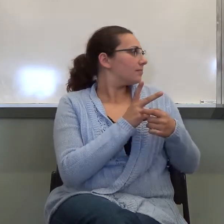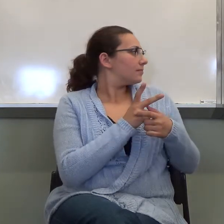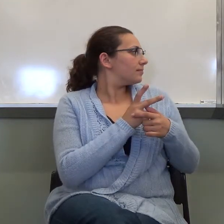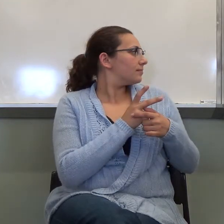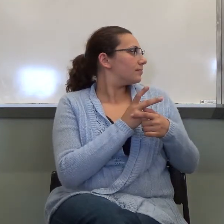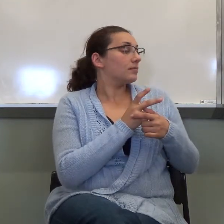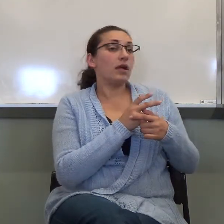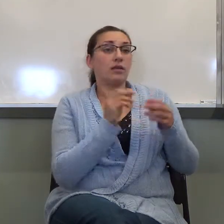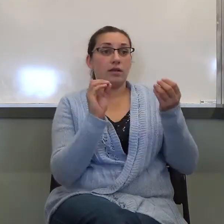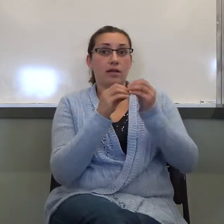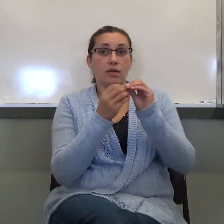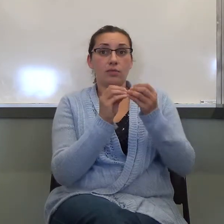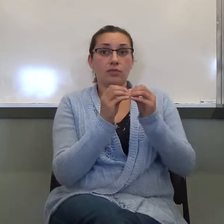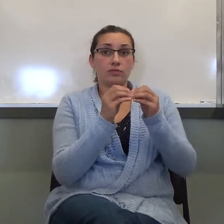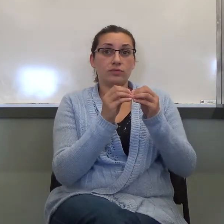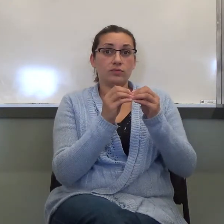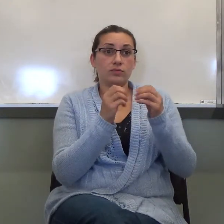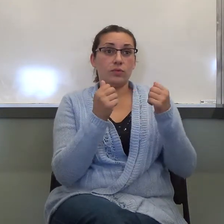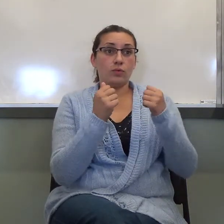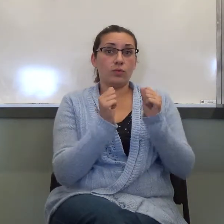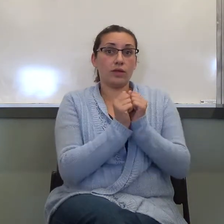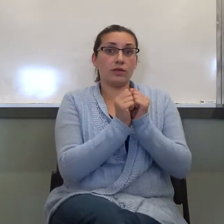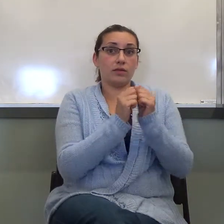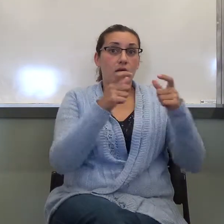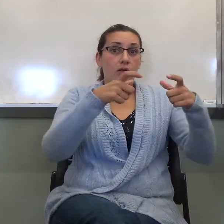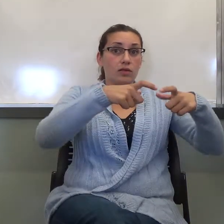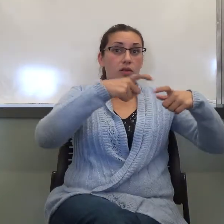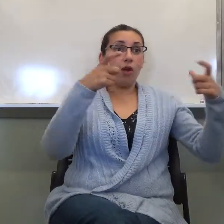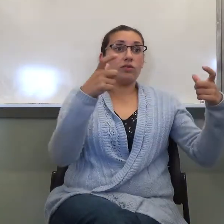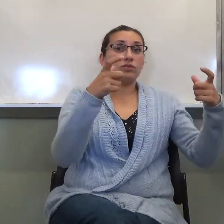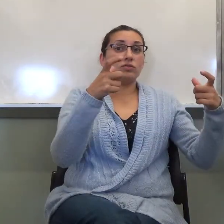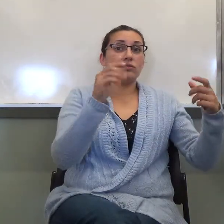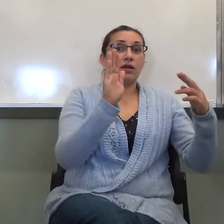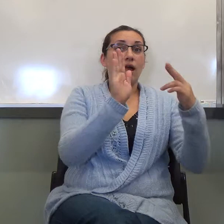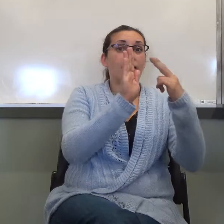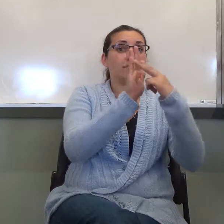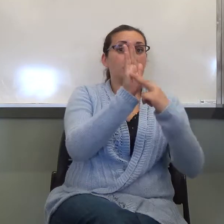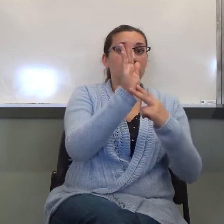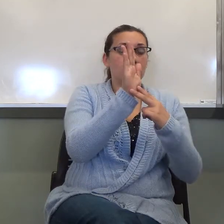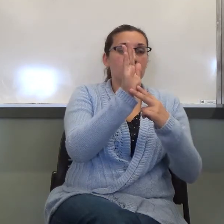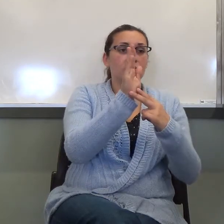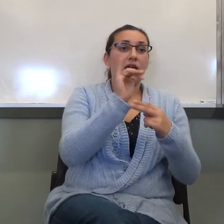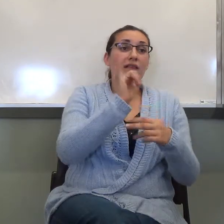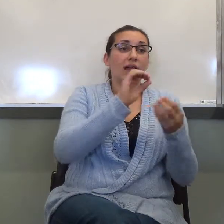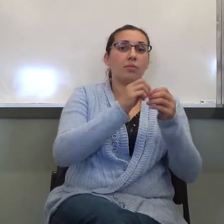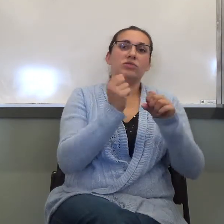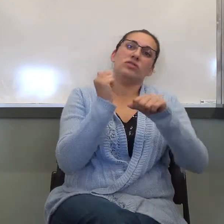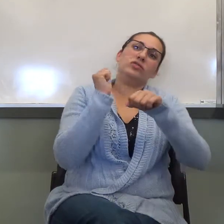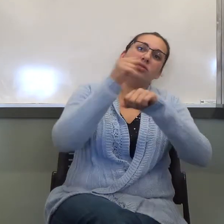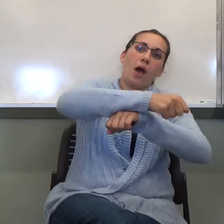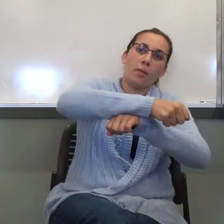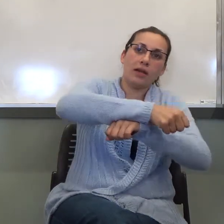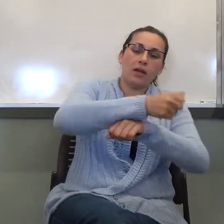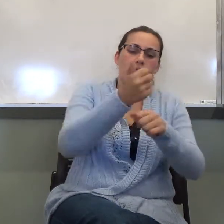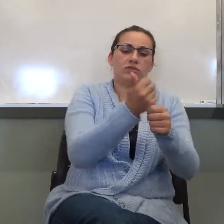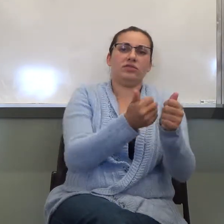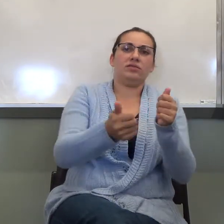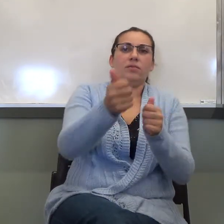The number with the larger absolute value is the number that's dominating this situation. You've got a 7 here, but the 7 has the